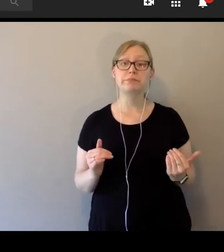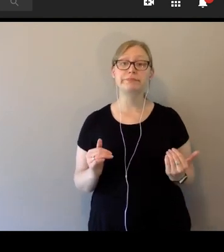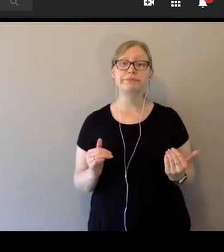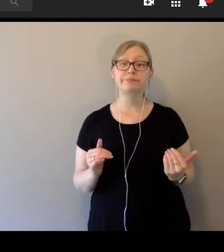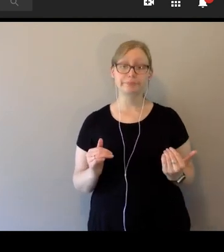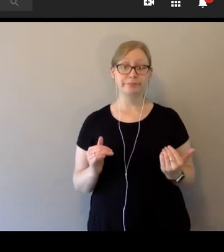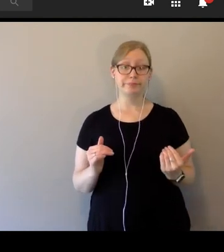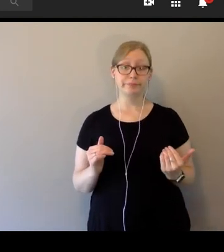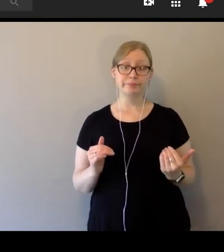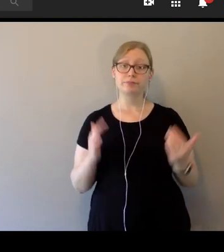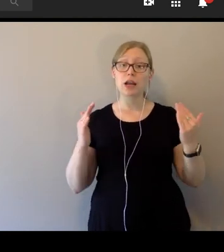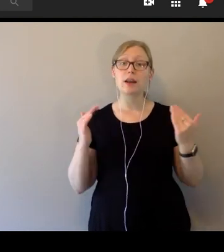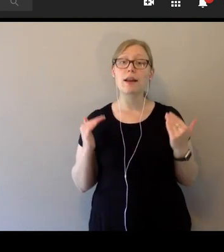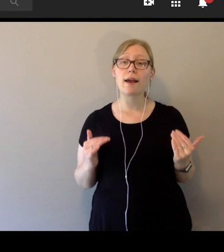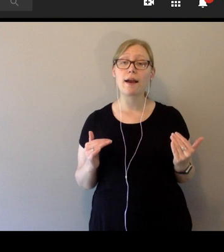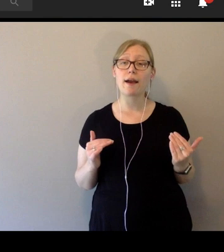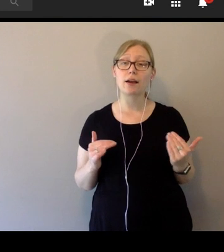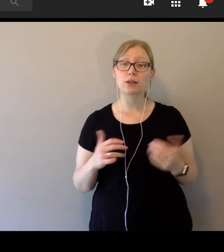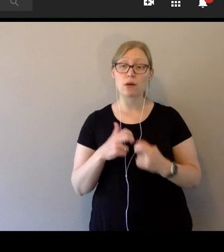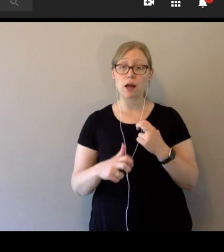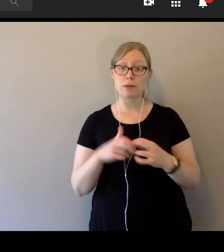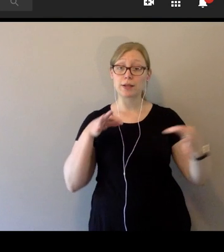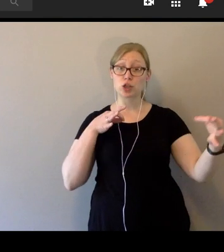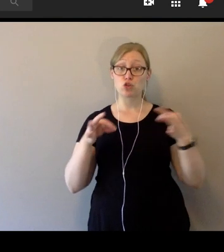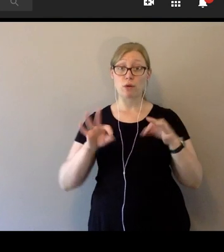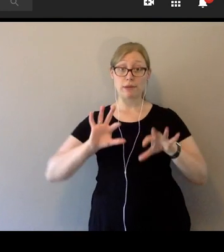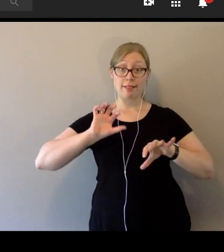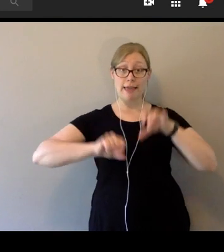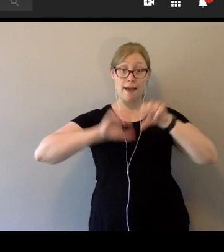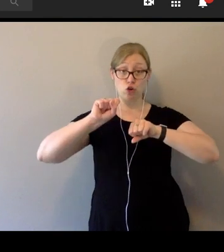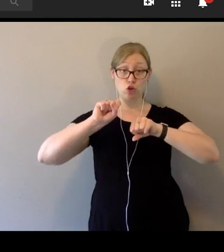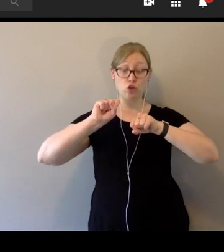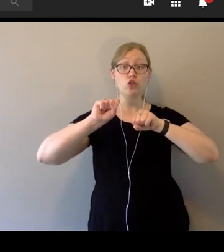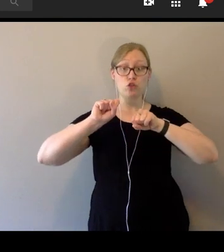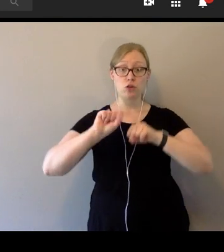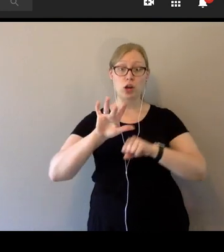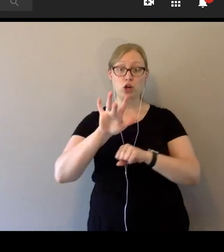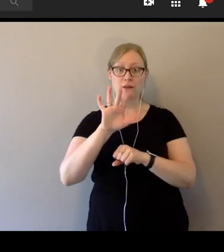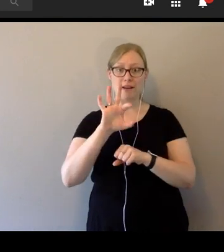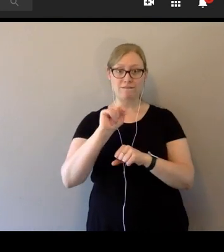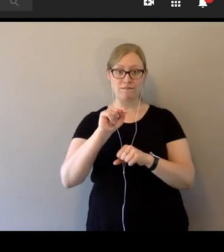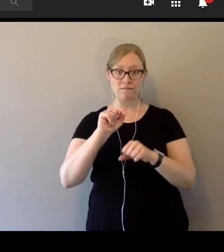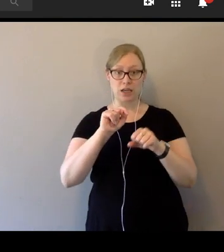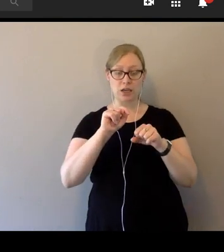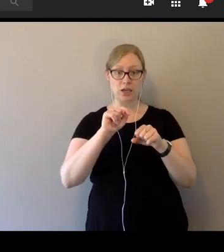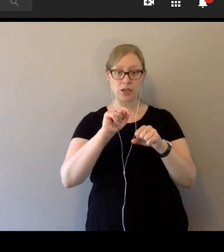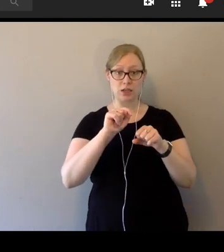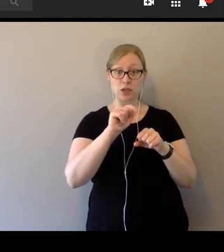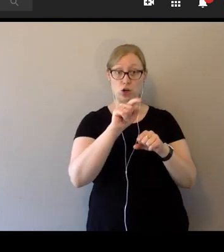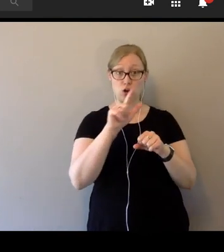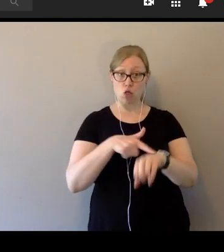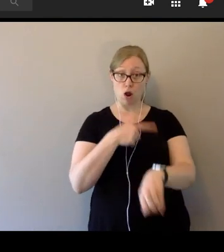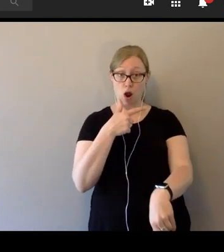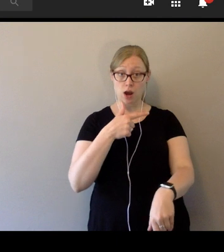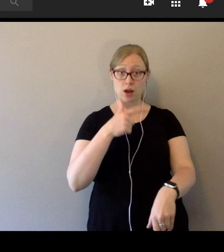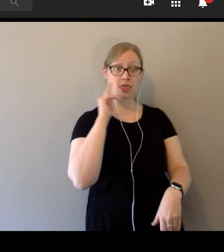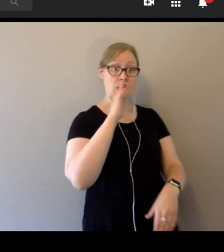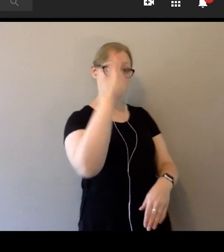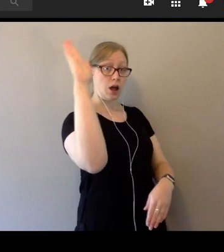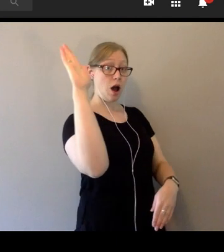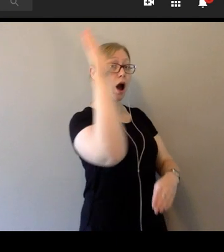So the next problem describes a ladder that's 25 feet long that's leaning against the wall of a building. So